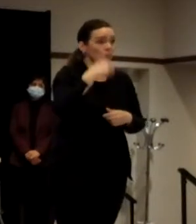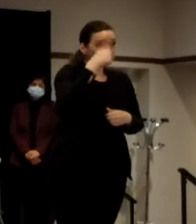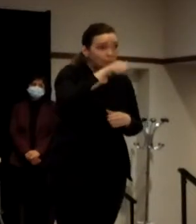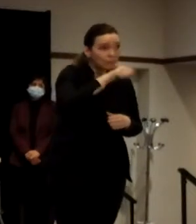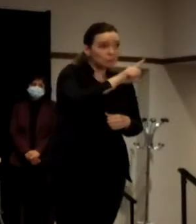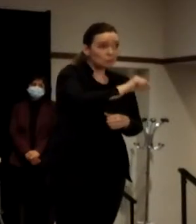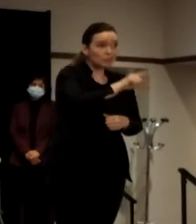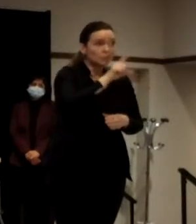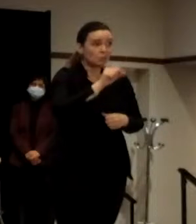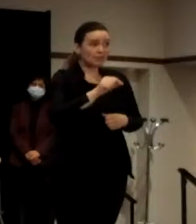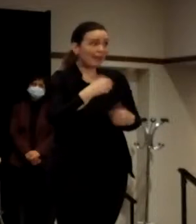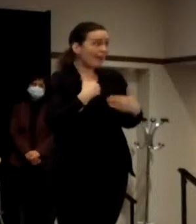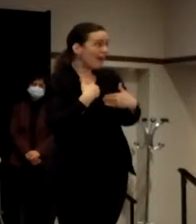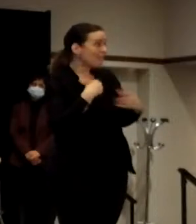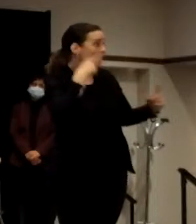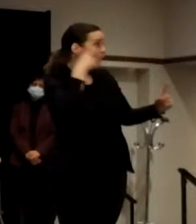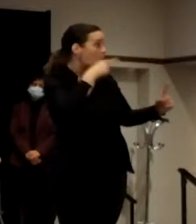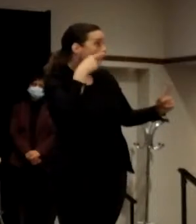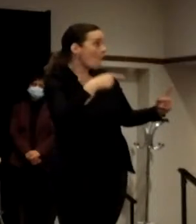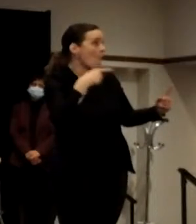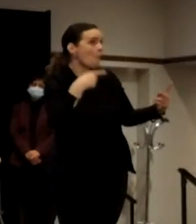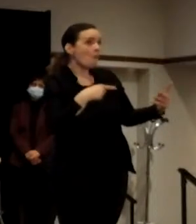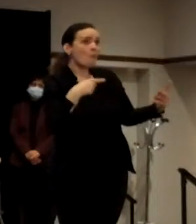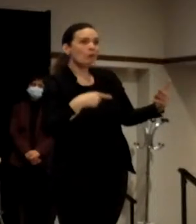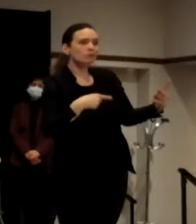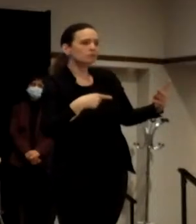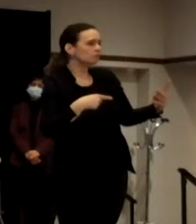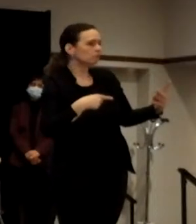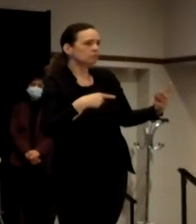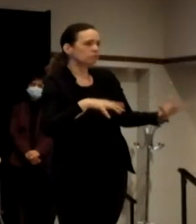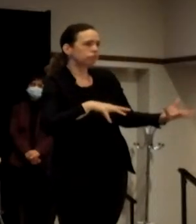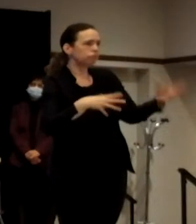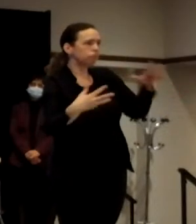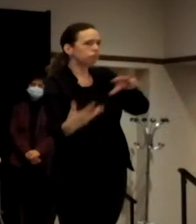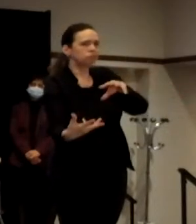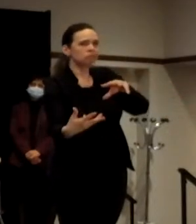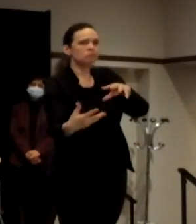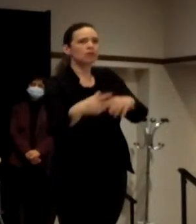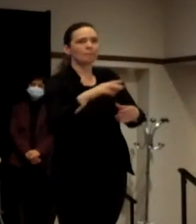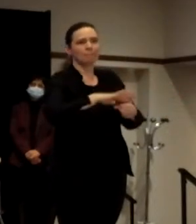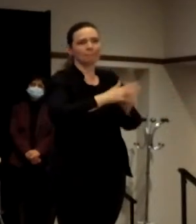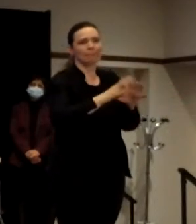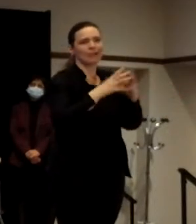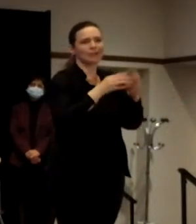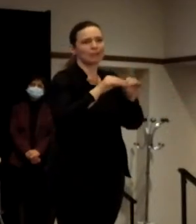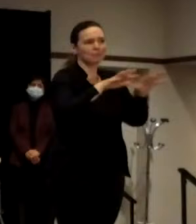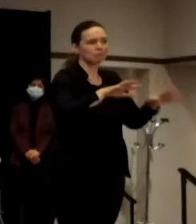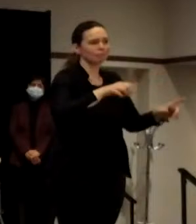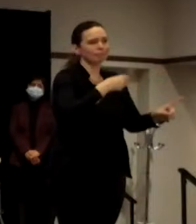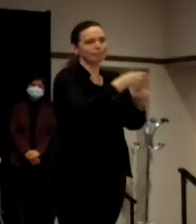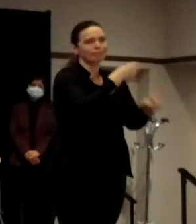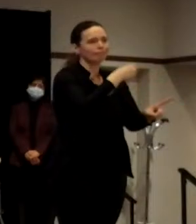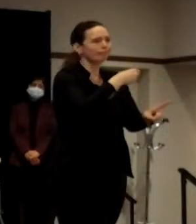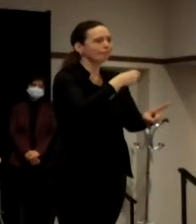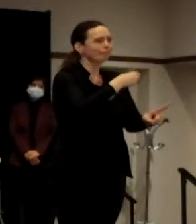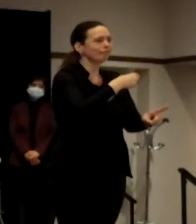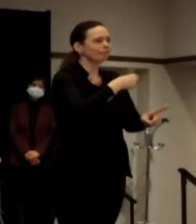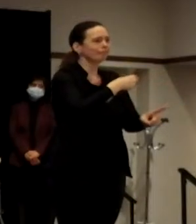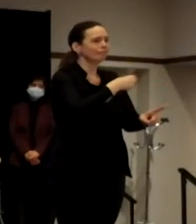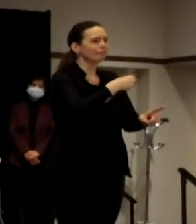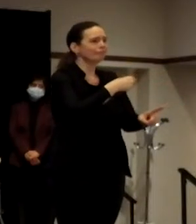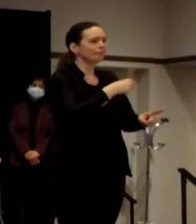that, the needs of our kids, the needs of our vulnerable,